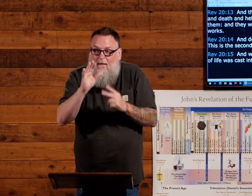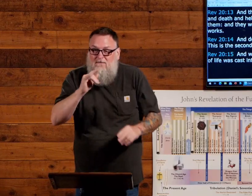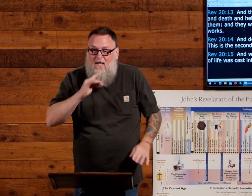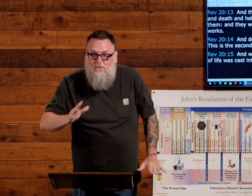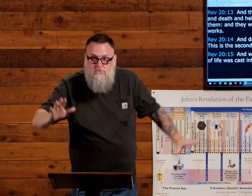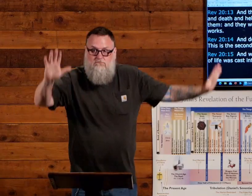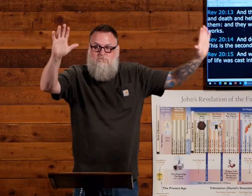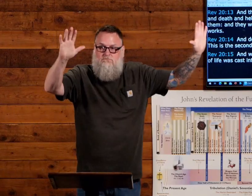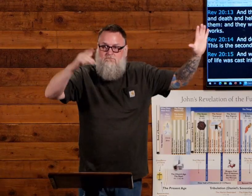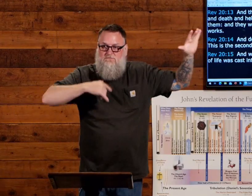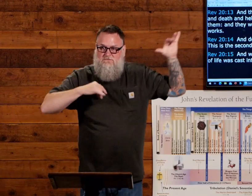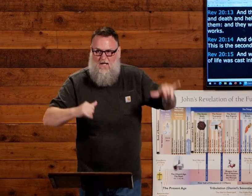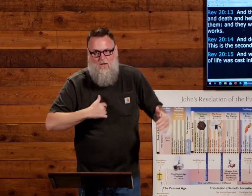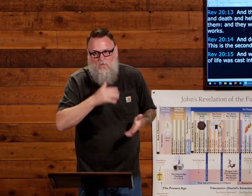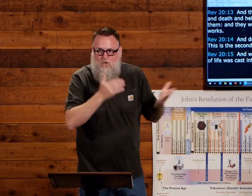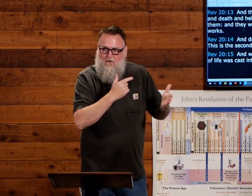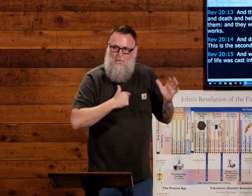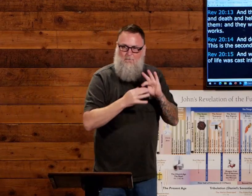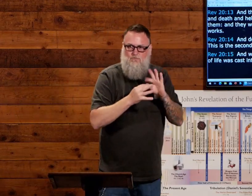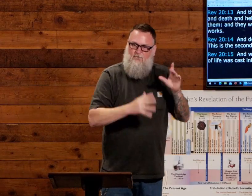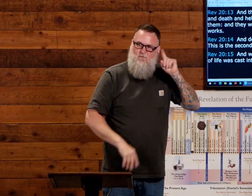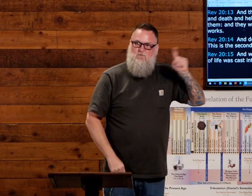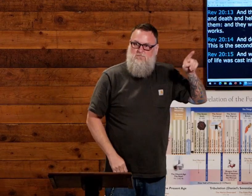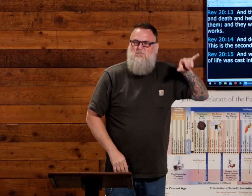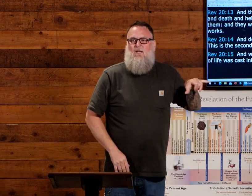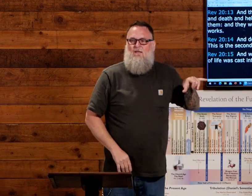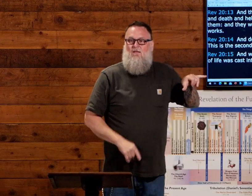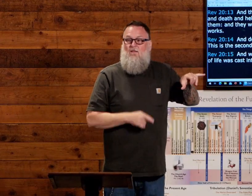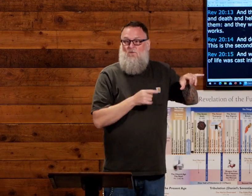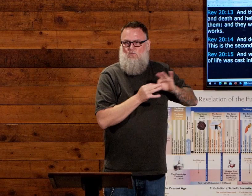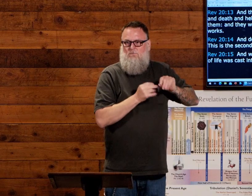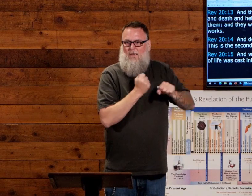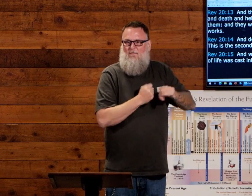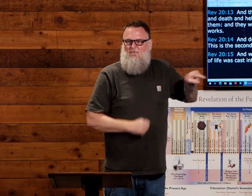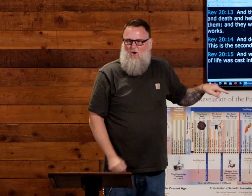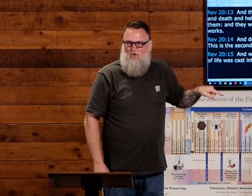They made a choice to leave or stay with Satan.